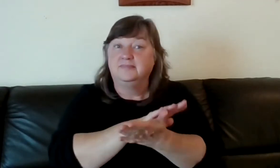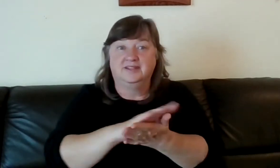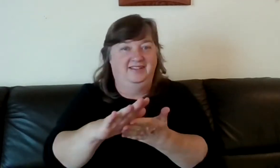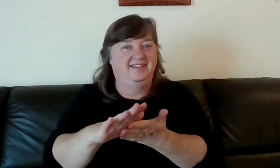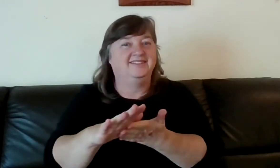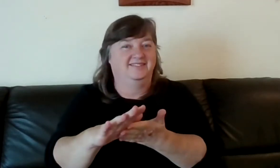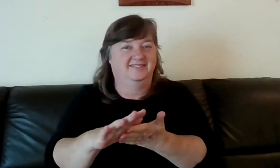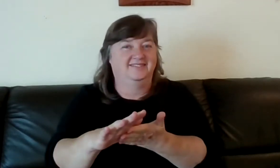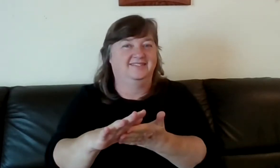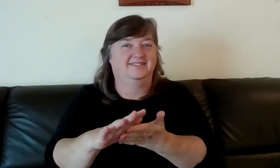Clean.